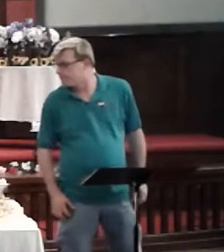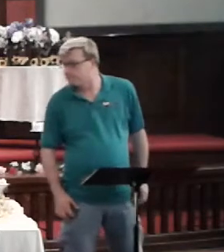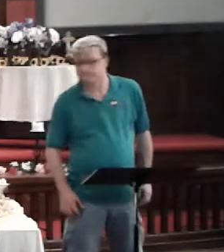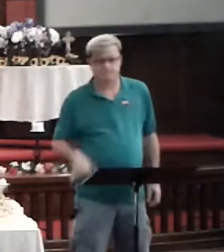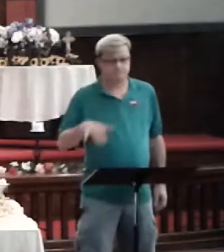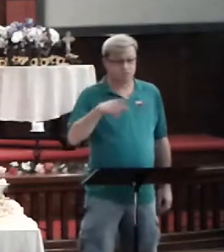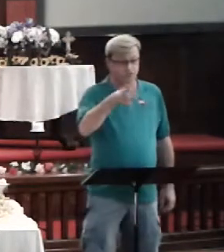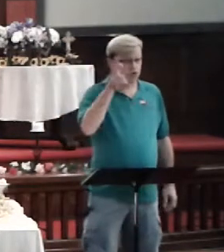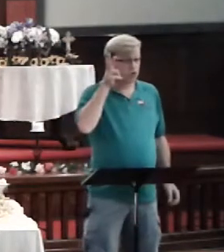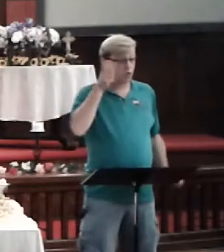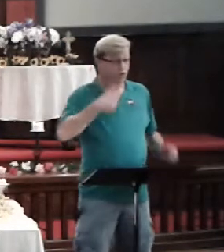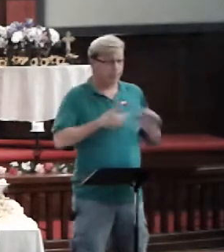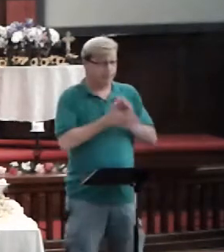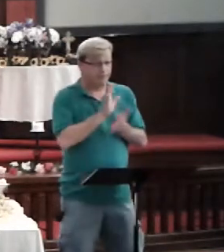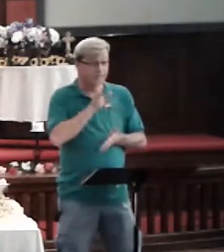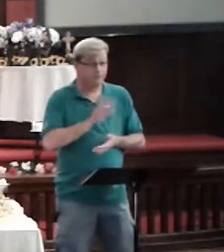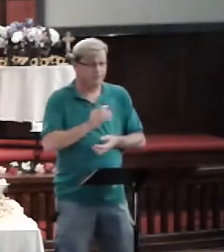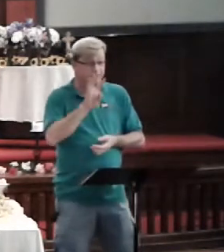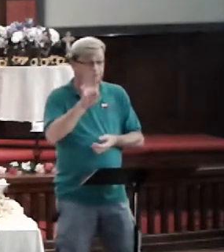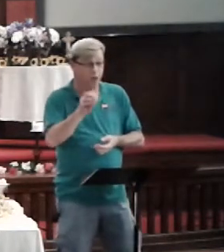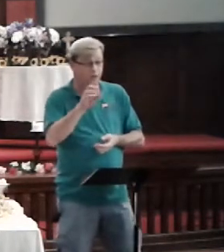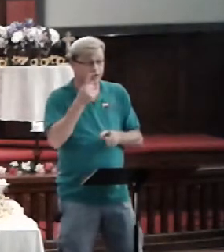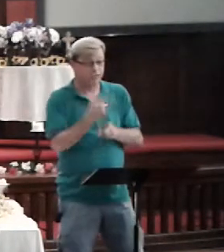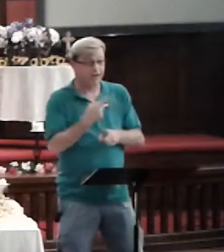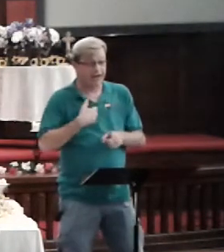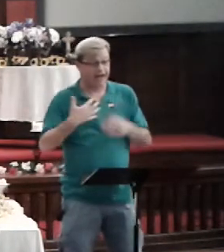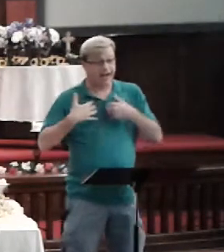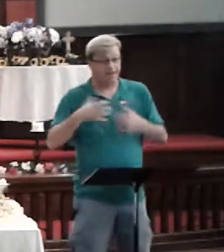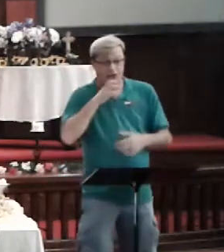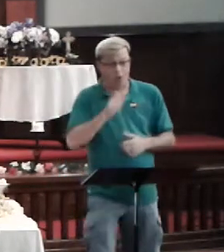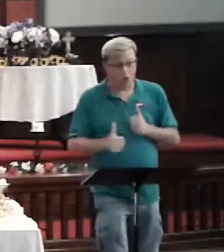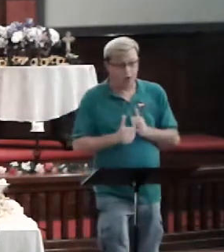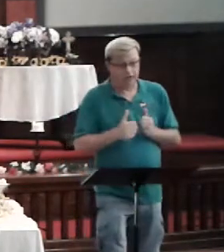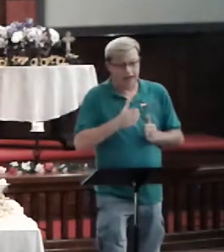Yeah, y'all heard I'm turning 40, right? I got the cane to prove it.